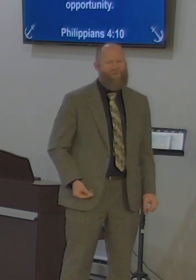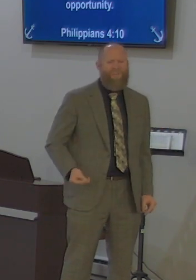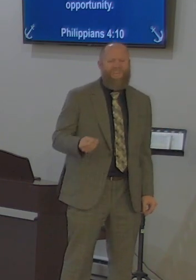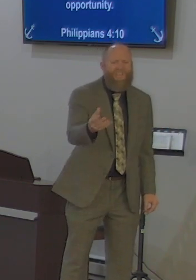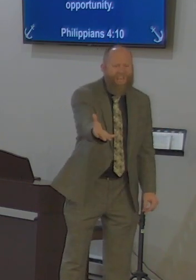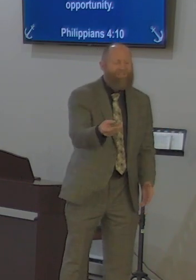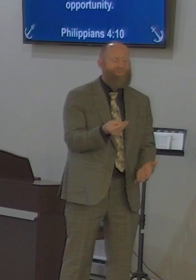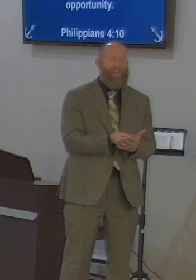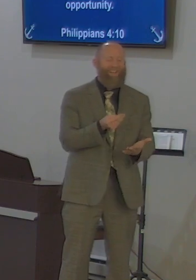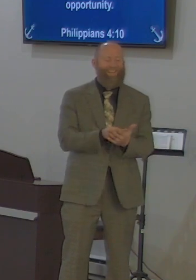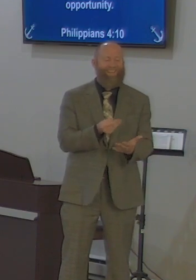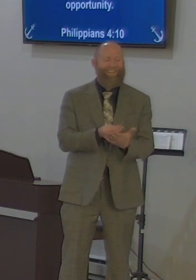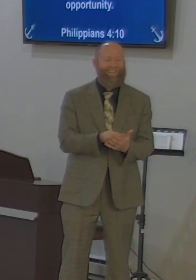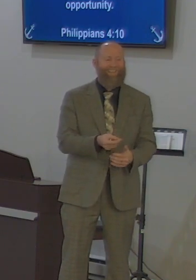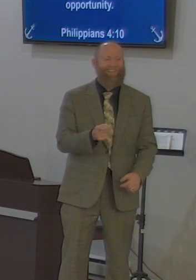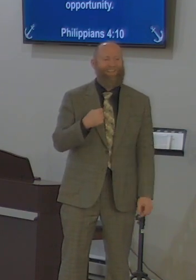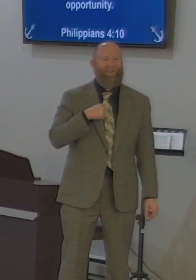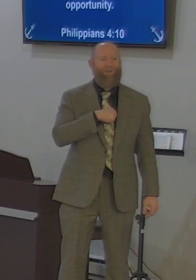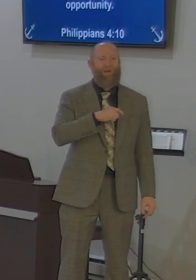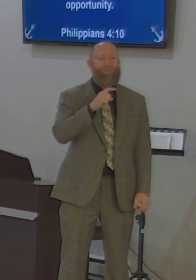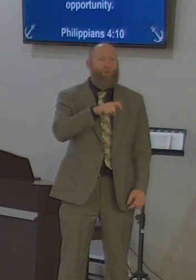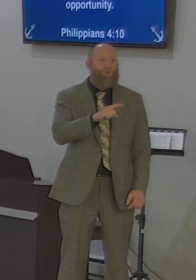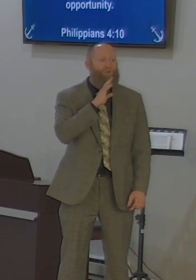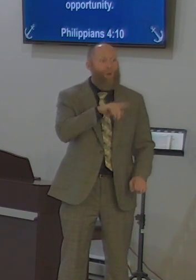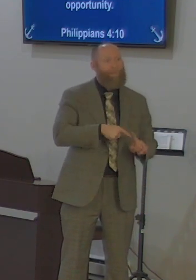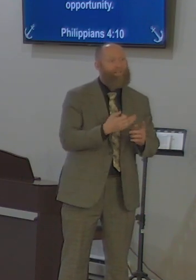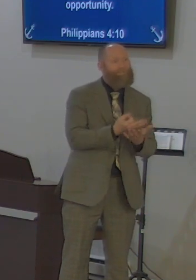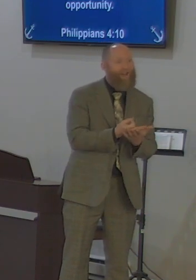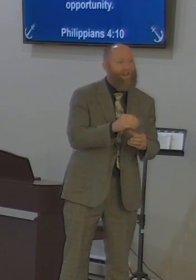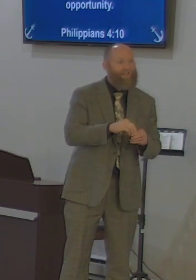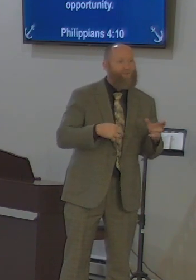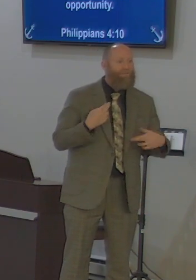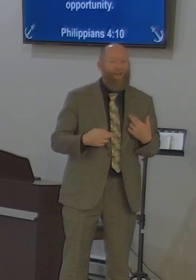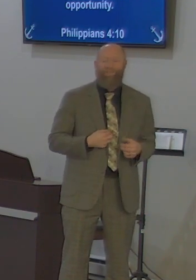Oops, was I supposed to say that in the revival, preacher? I don't know.